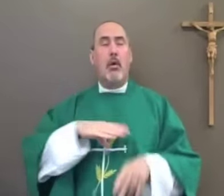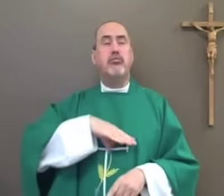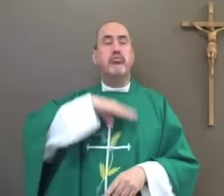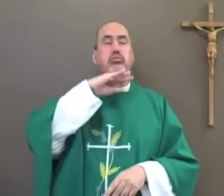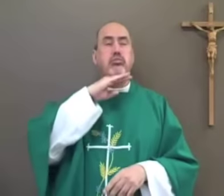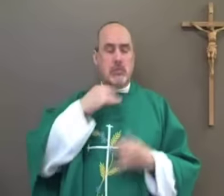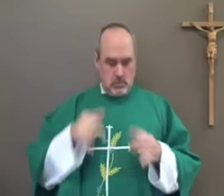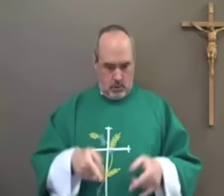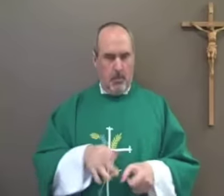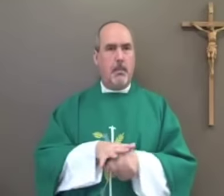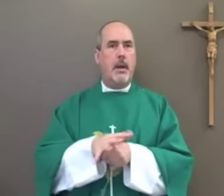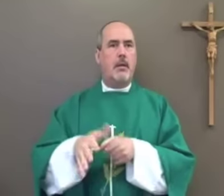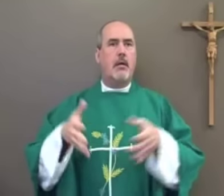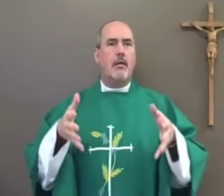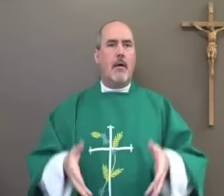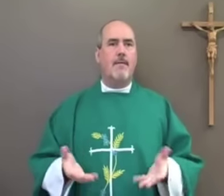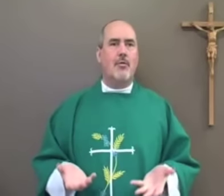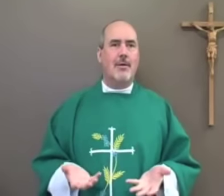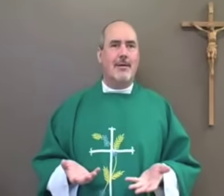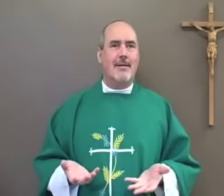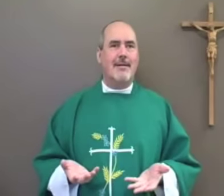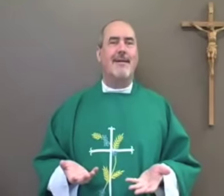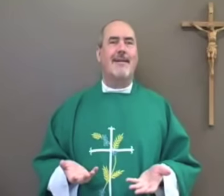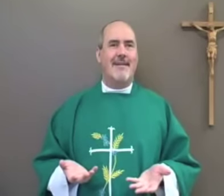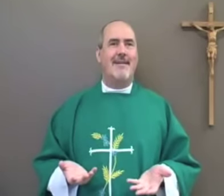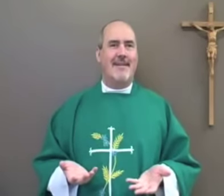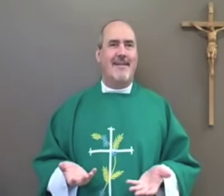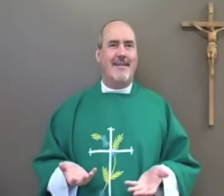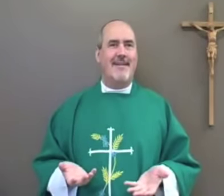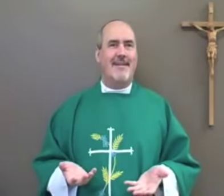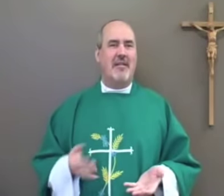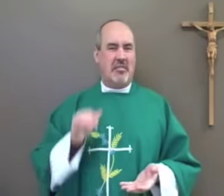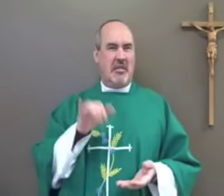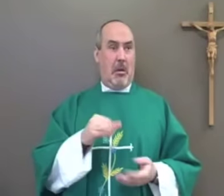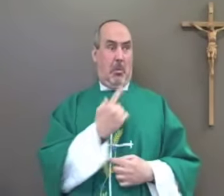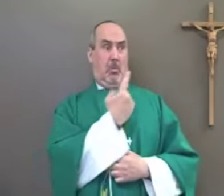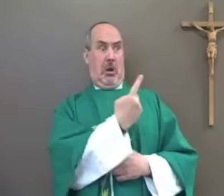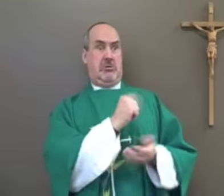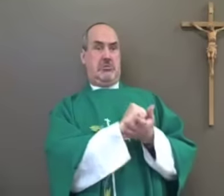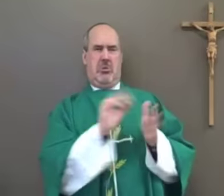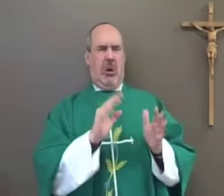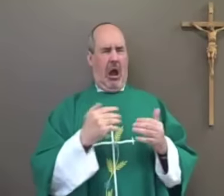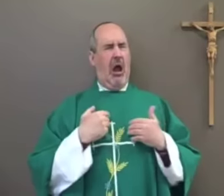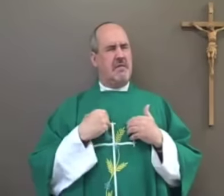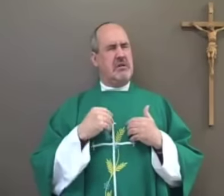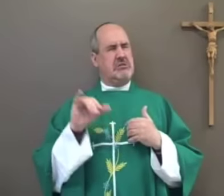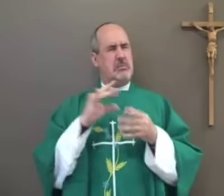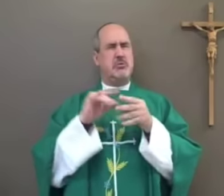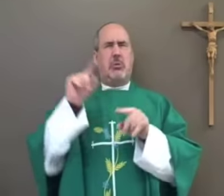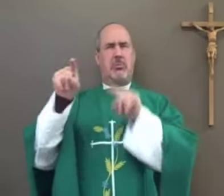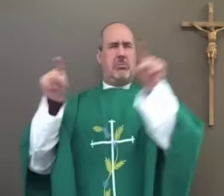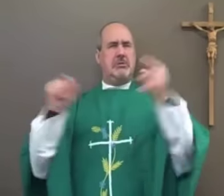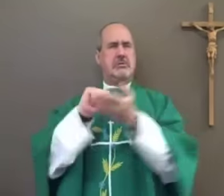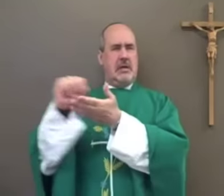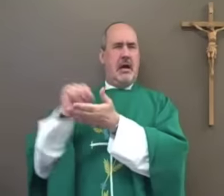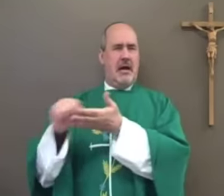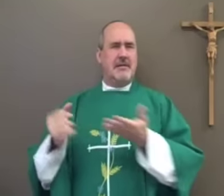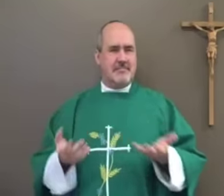able to feed everyone until they were full, and he never ran out of soup. There was still plenty left. And there are